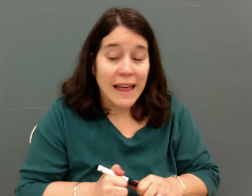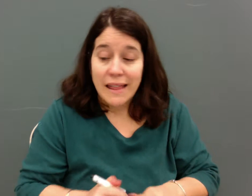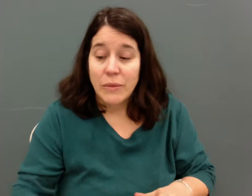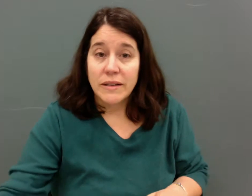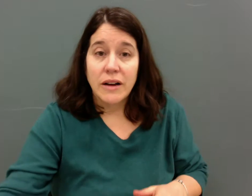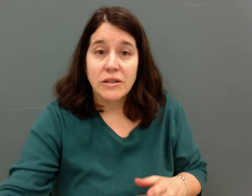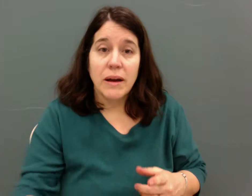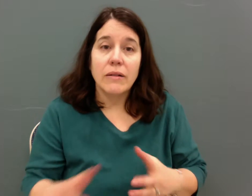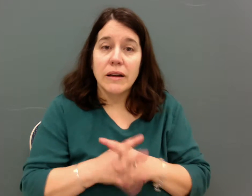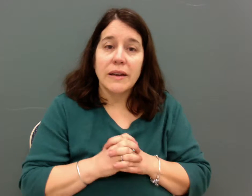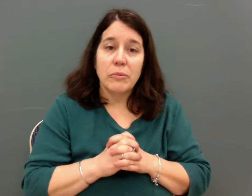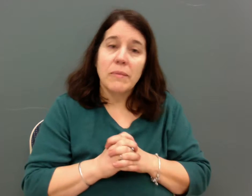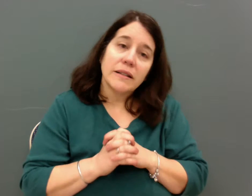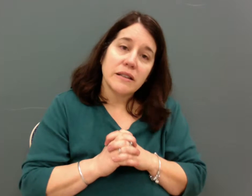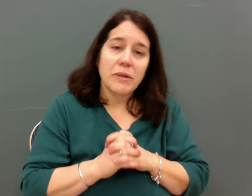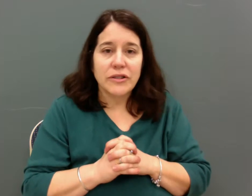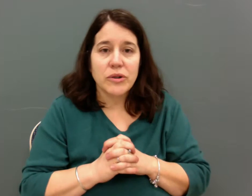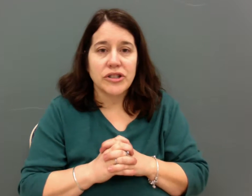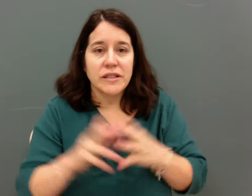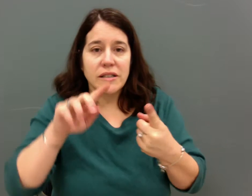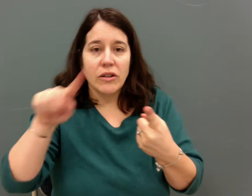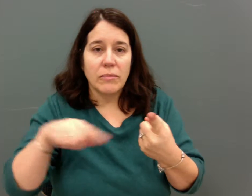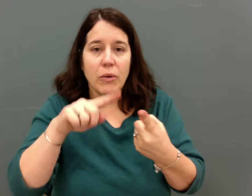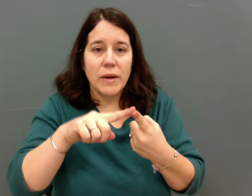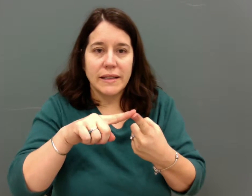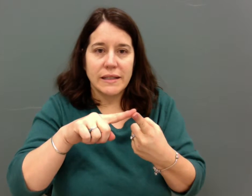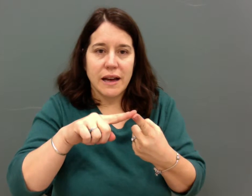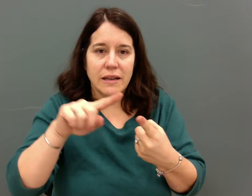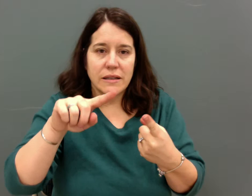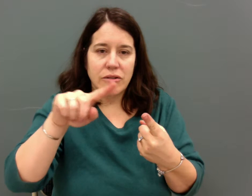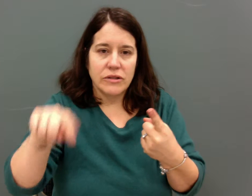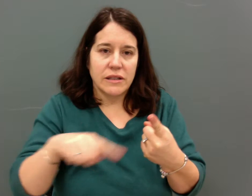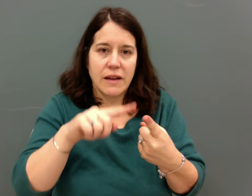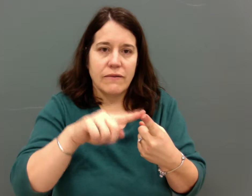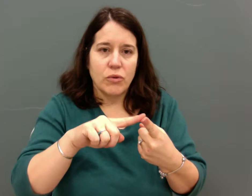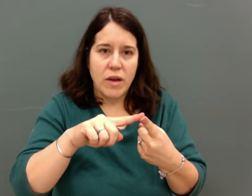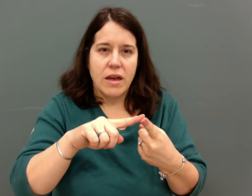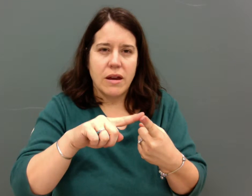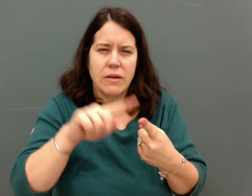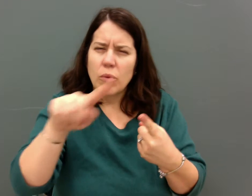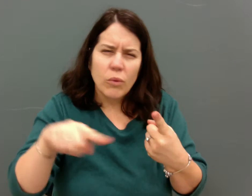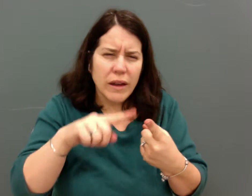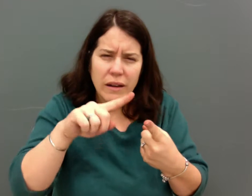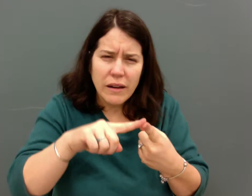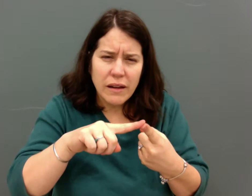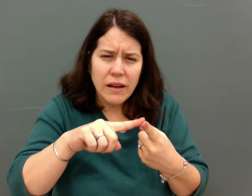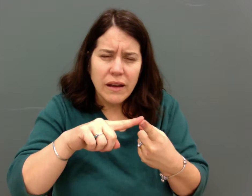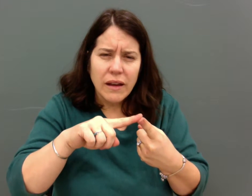Then we talked about, again, went back to WH questions and talked about when signs. And here's the sign for when. When. And that's,